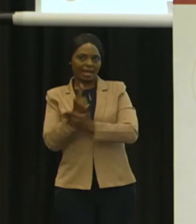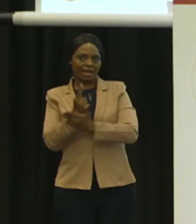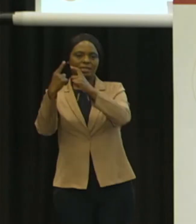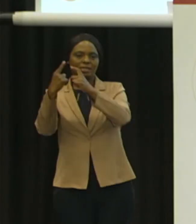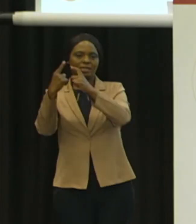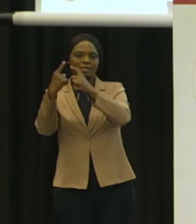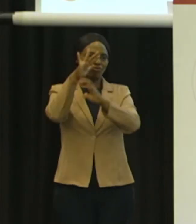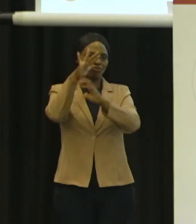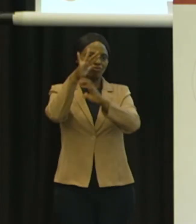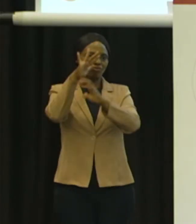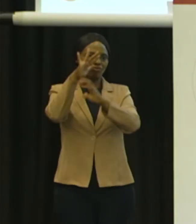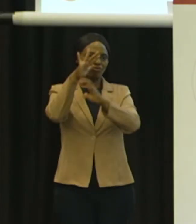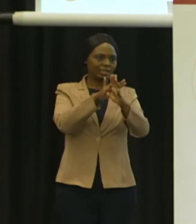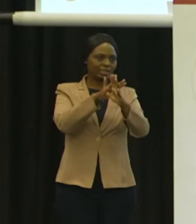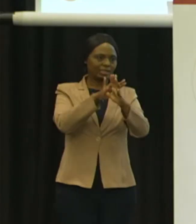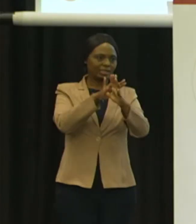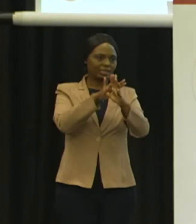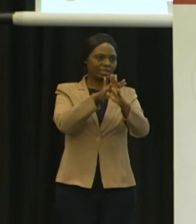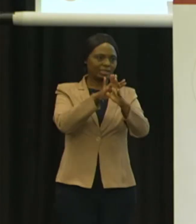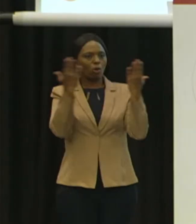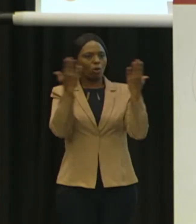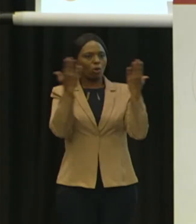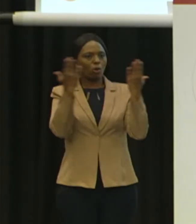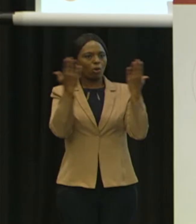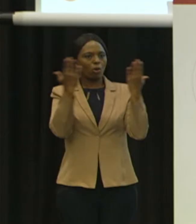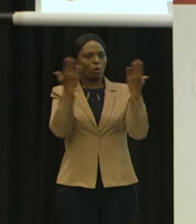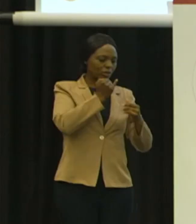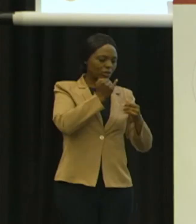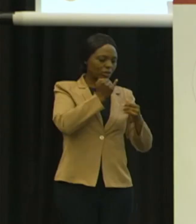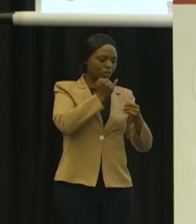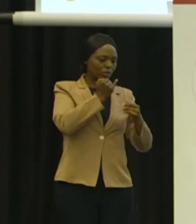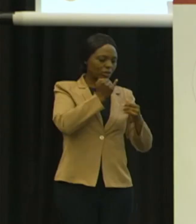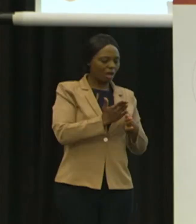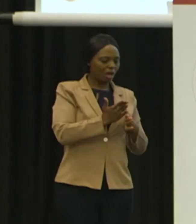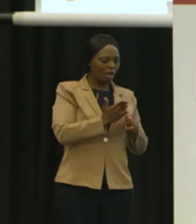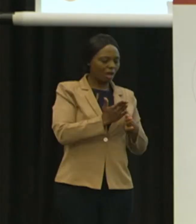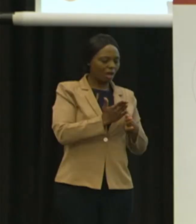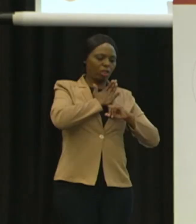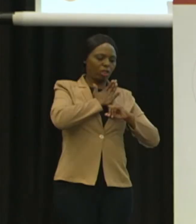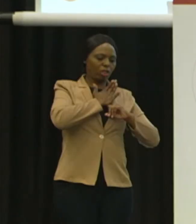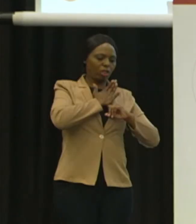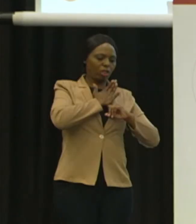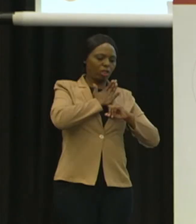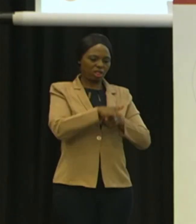prioritizing decriminalization of sex work, and the new commissioner